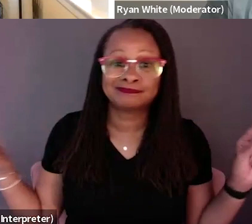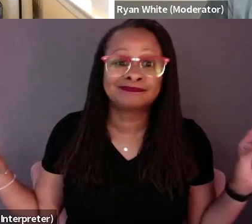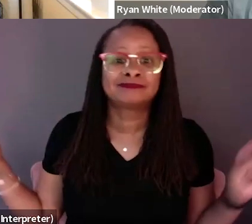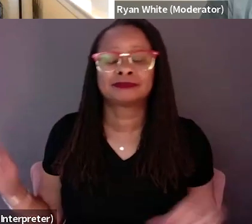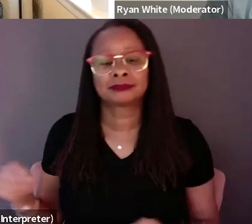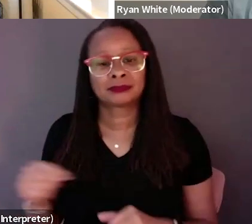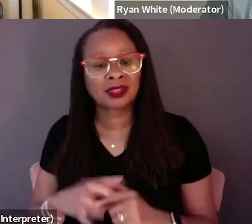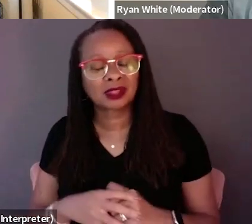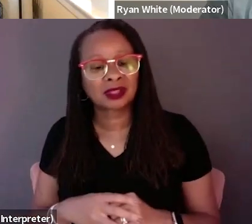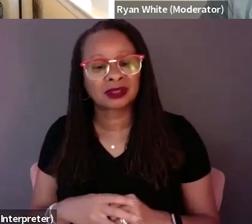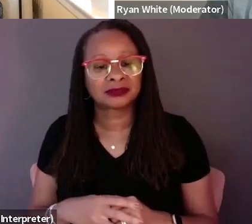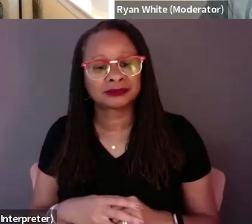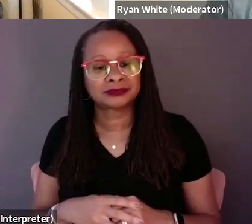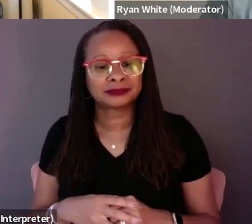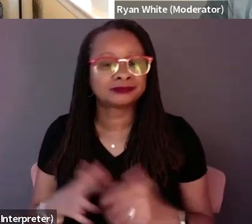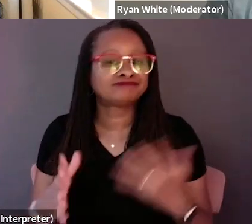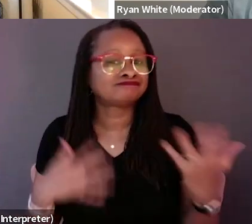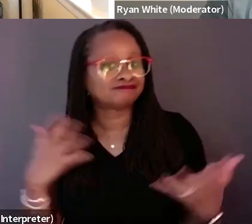various